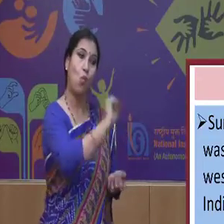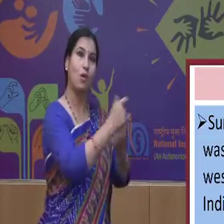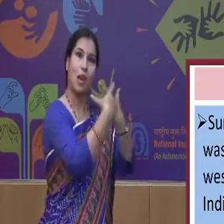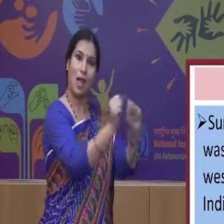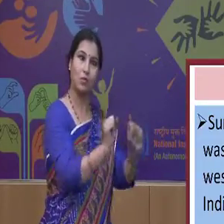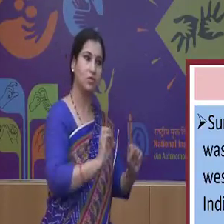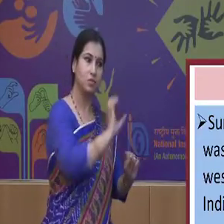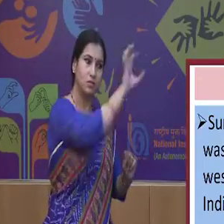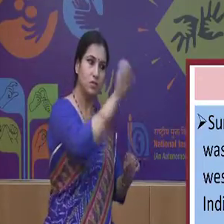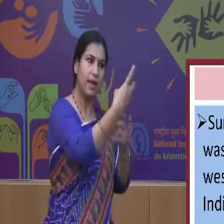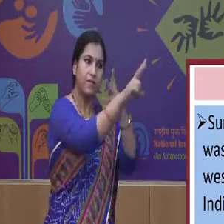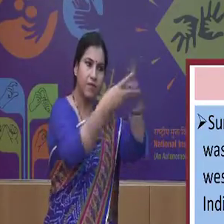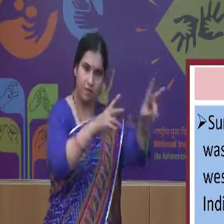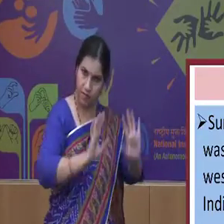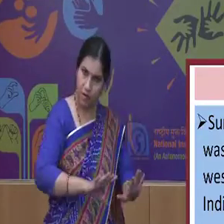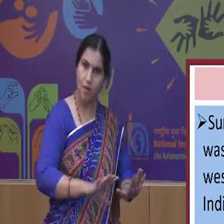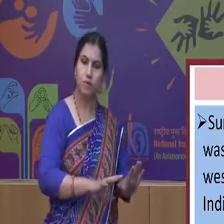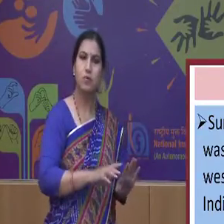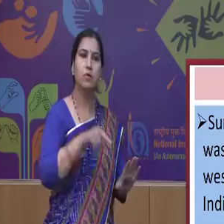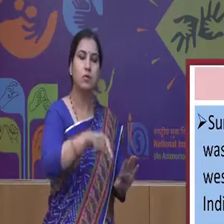languages as a medium of instructions